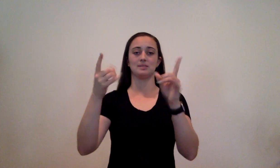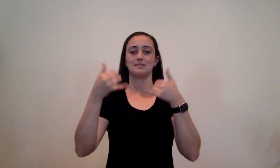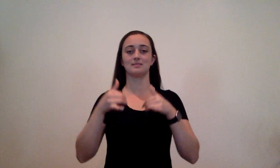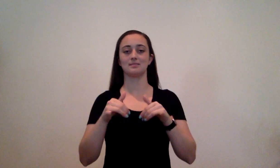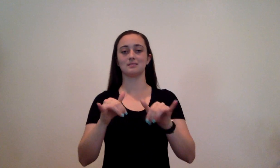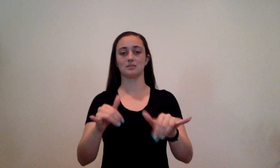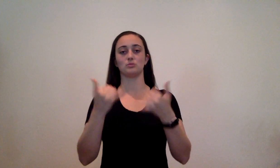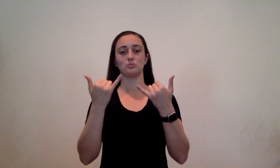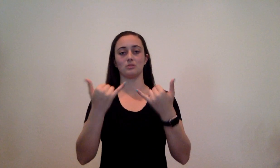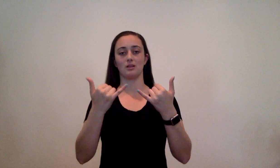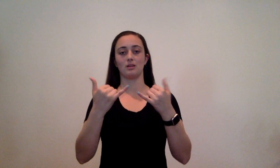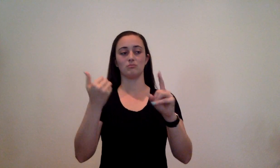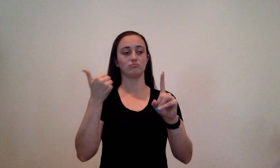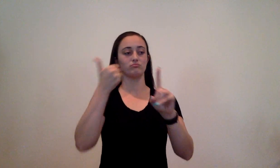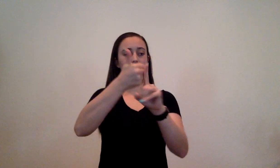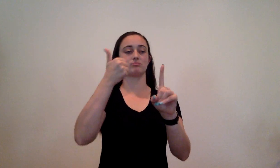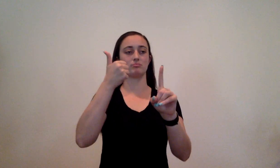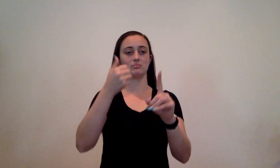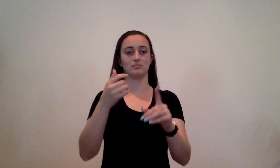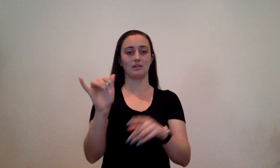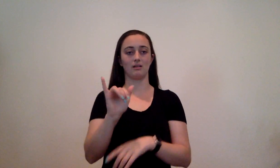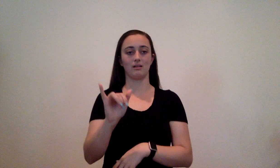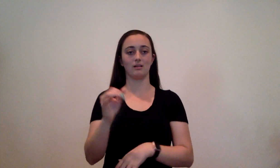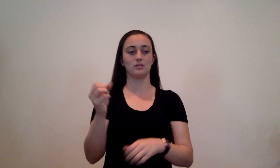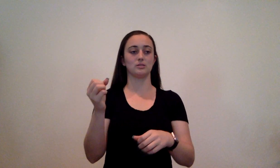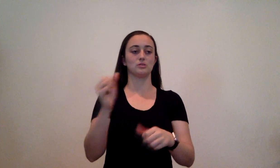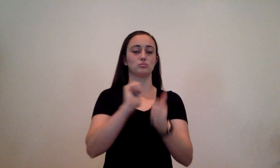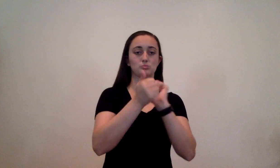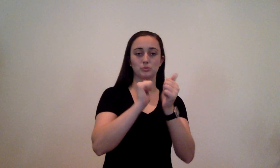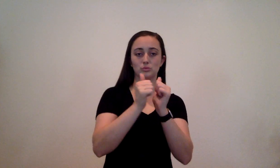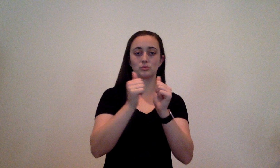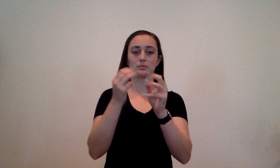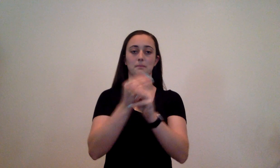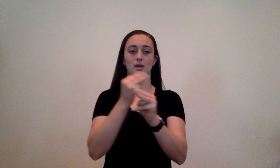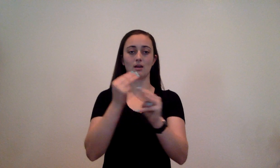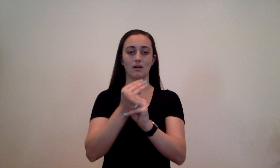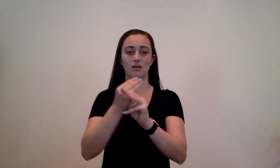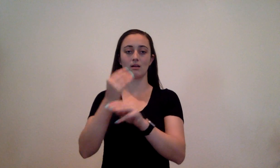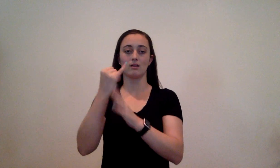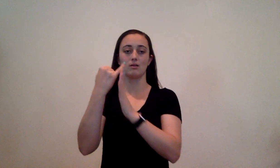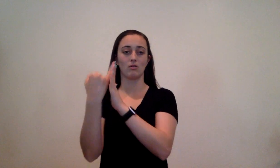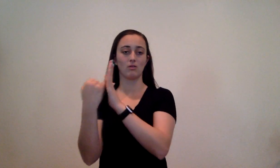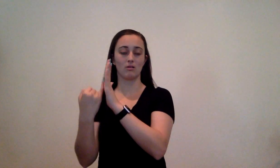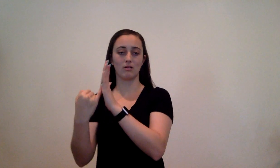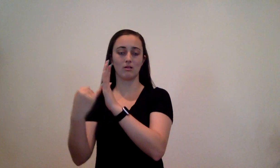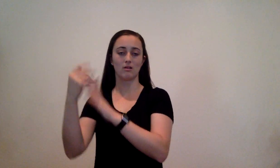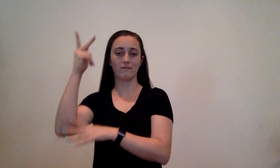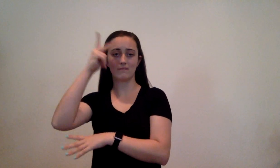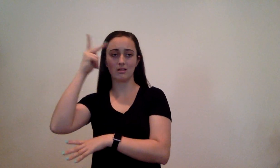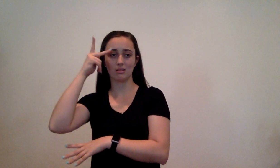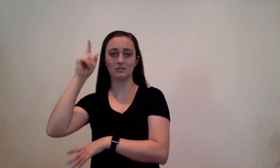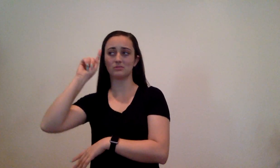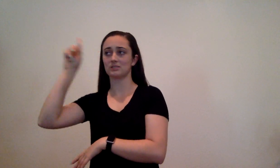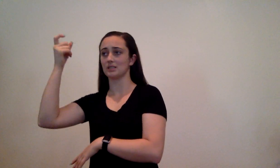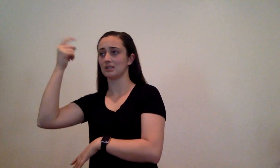lives. Even sports, math, art, philosophy, the way we do government, the way we do science, that